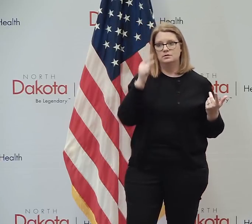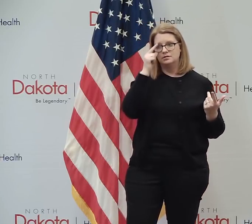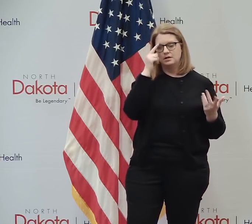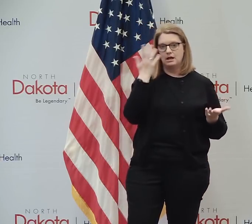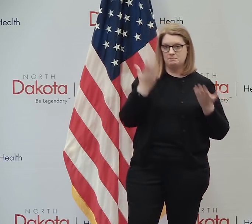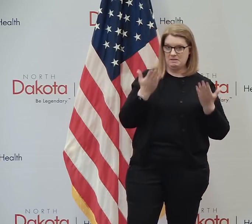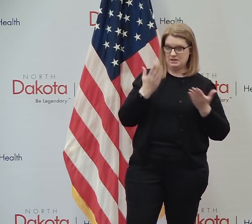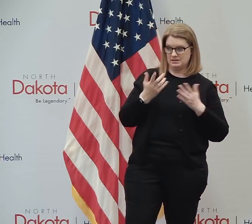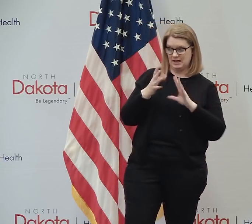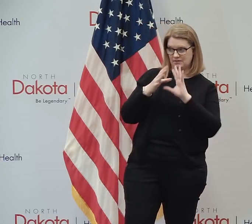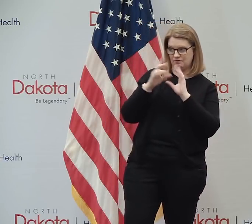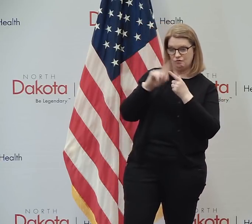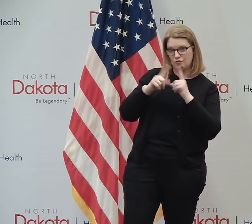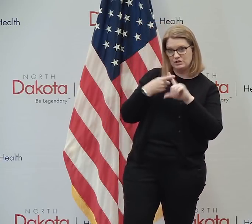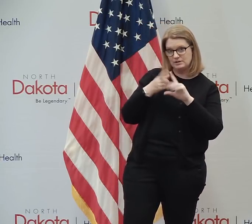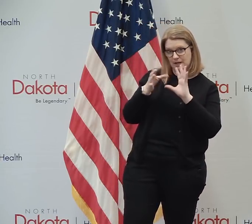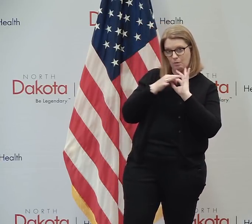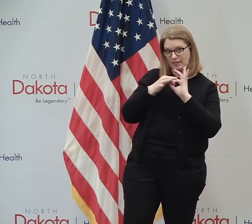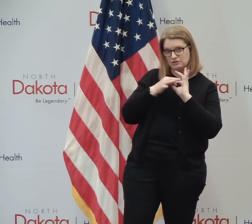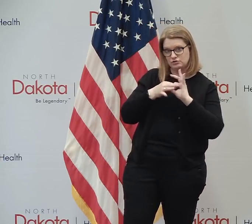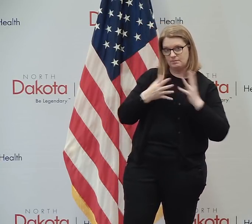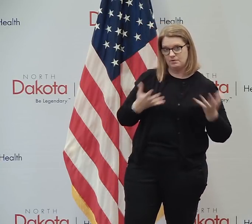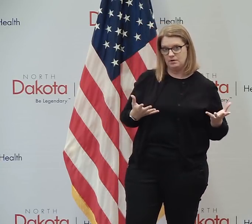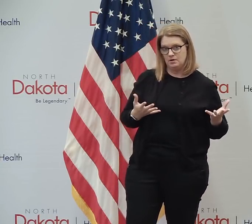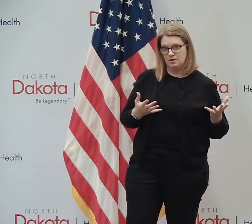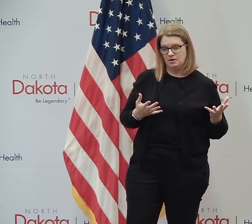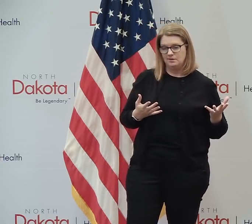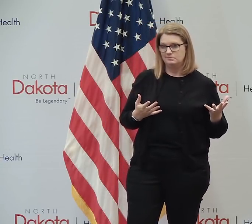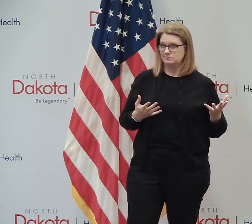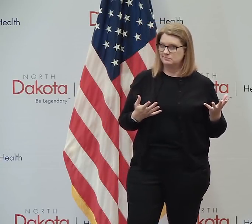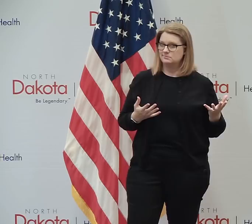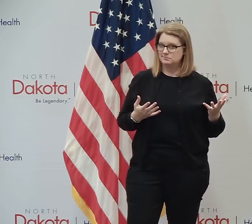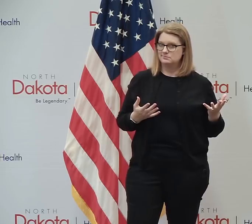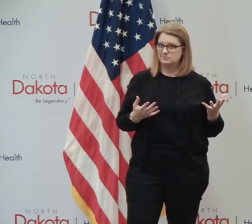that friendship and that relationship. And so this is about what